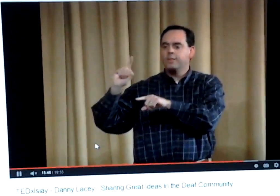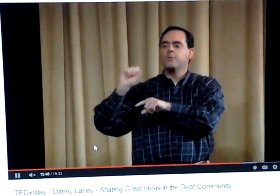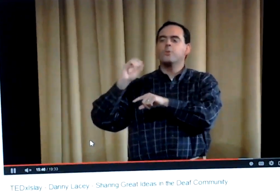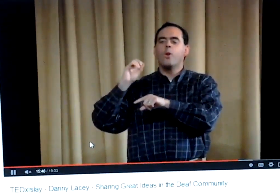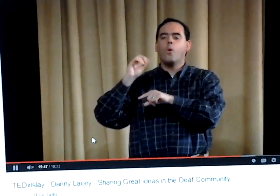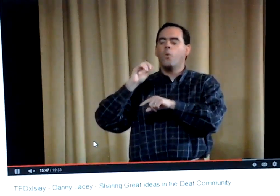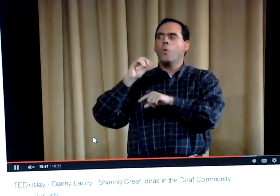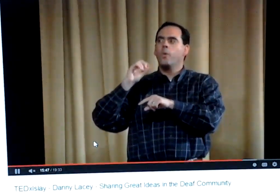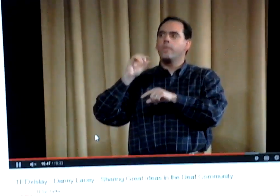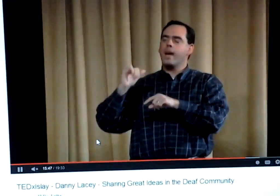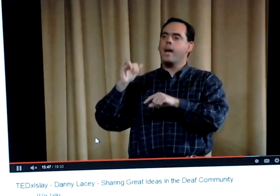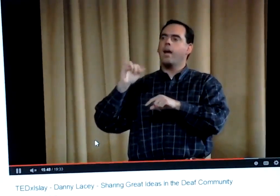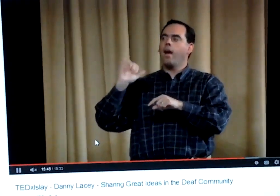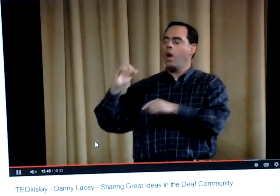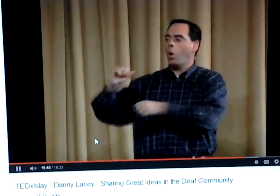were able to create their own ideas.